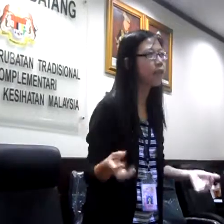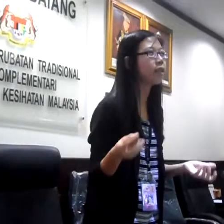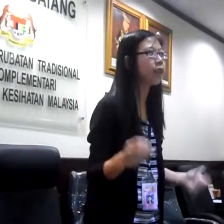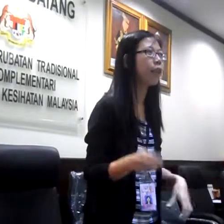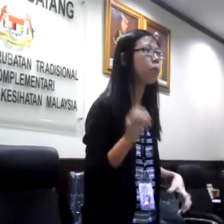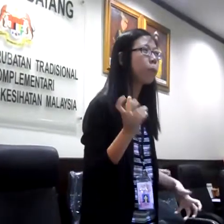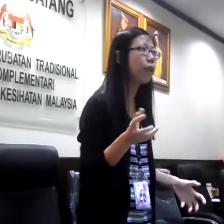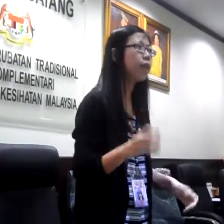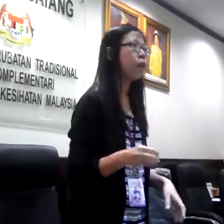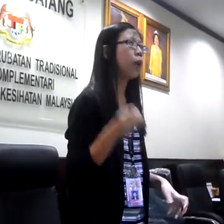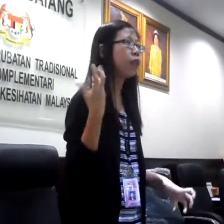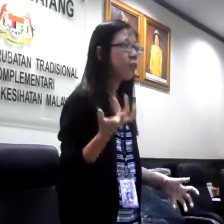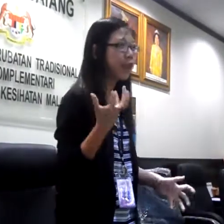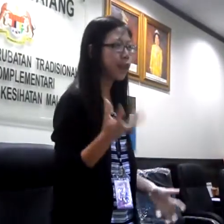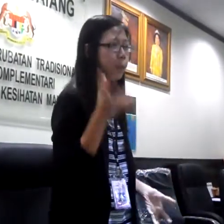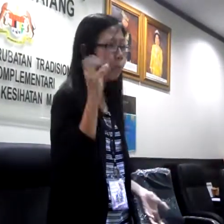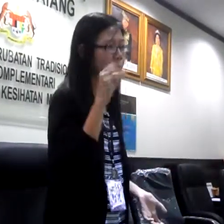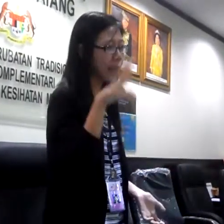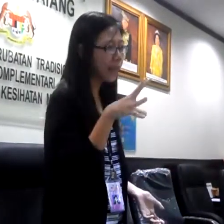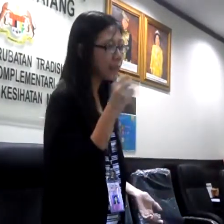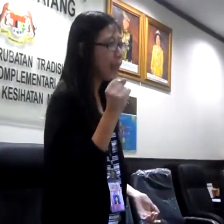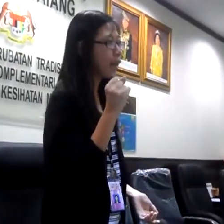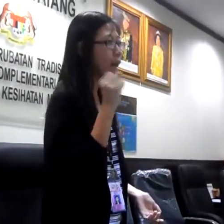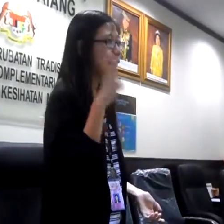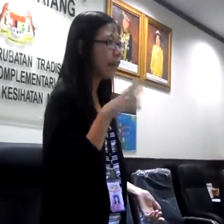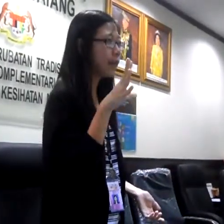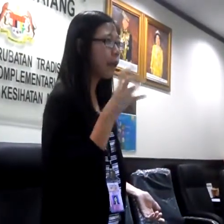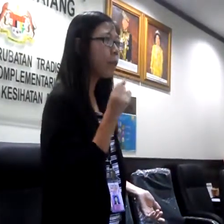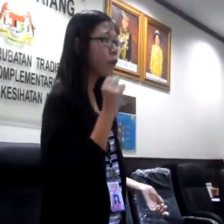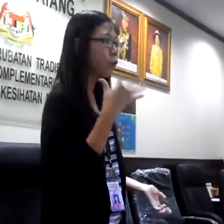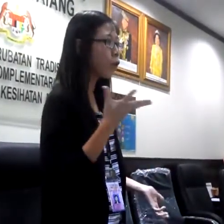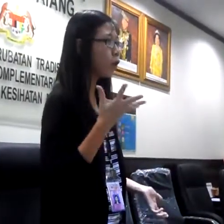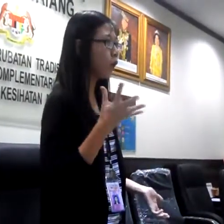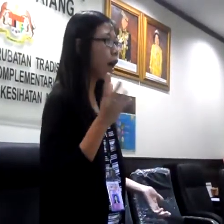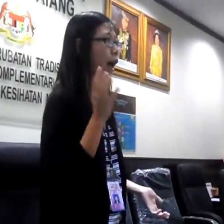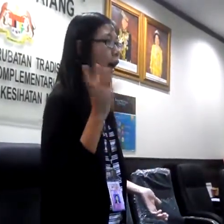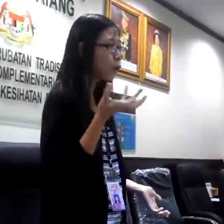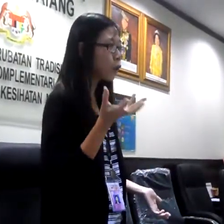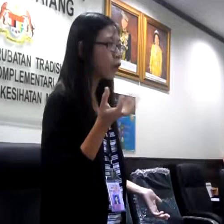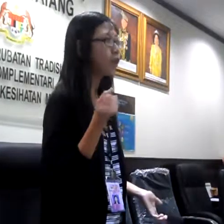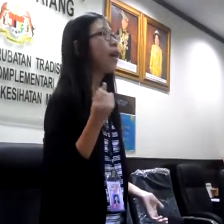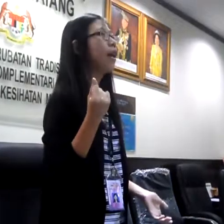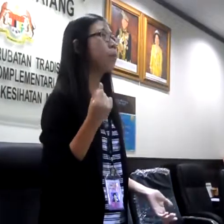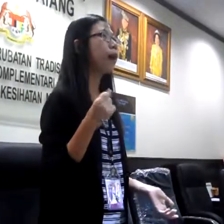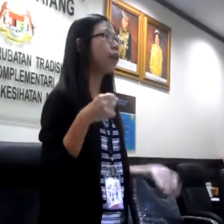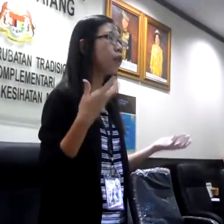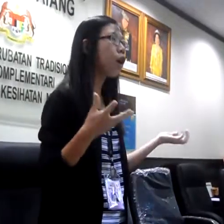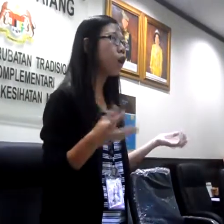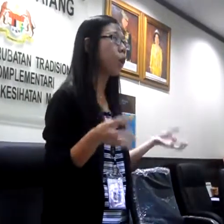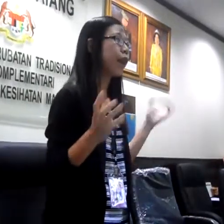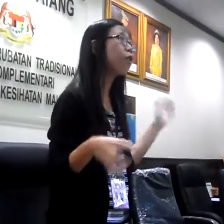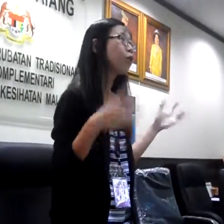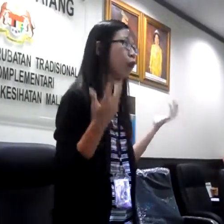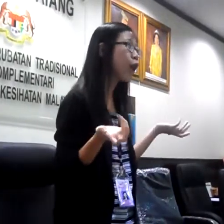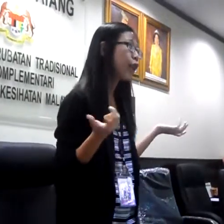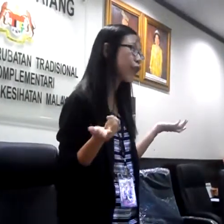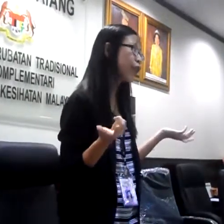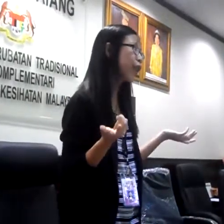dentist, and then maybe you have difficulty in buying things and eating some of the food, hard food. But later on, you will get used to the conditions.